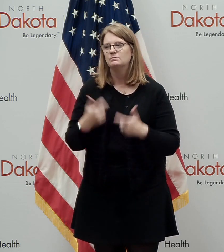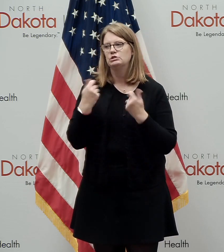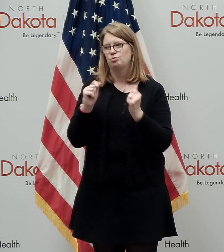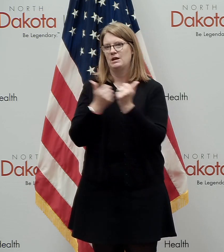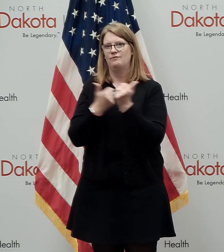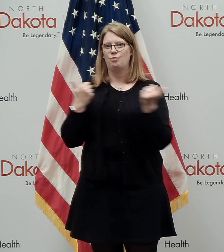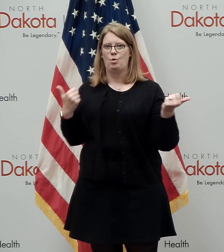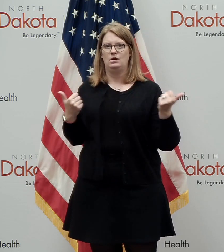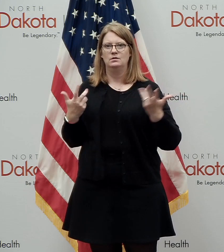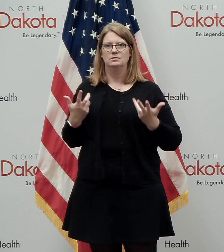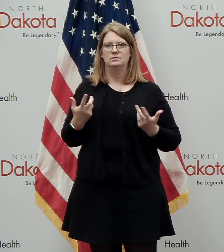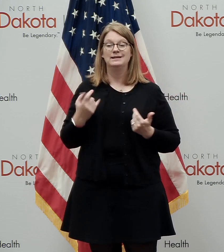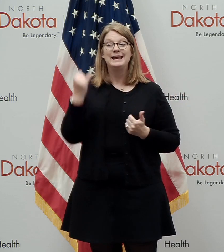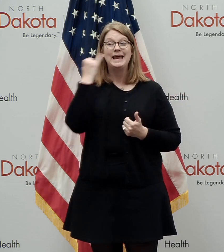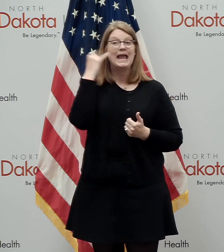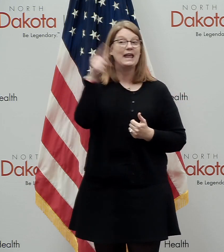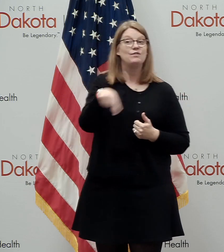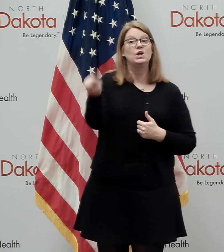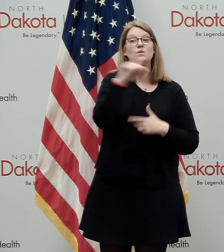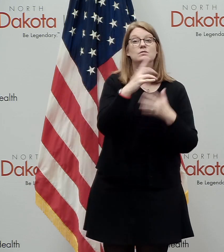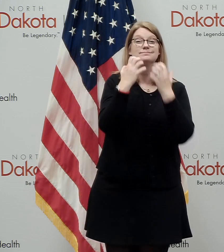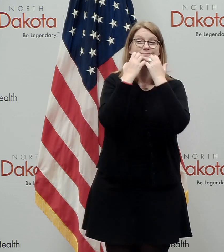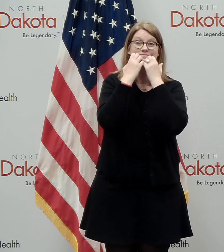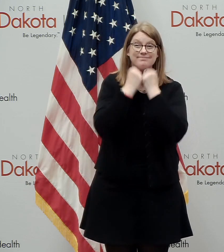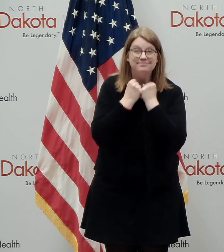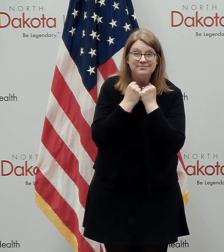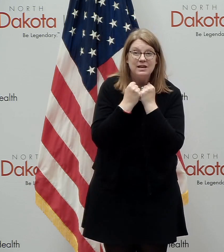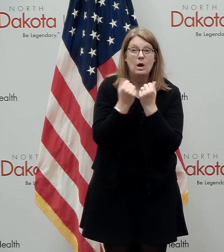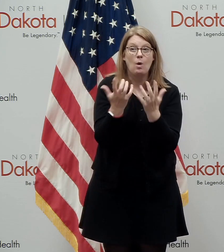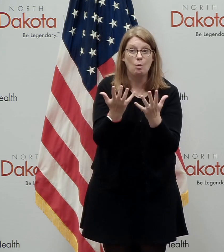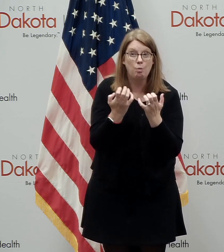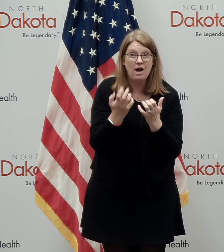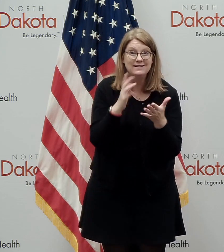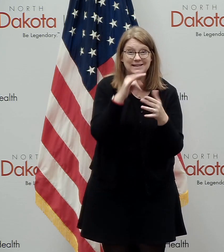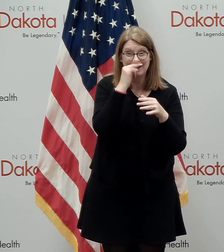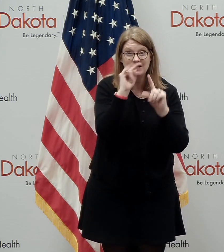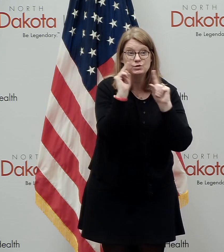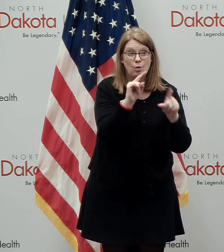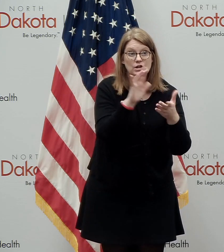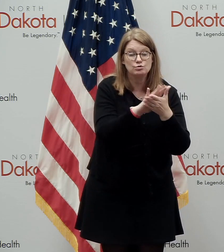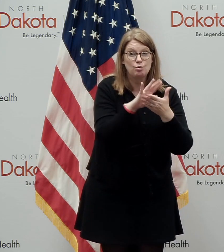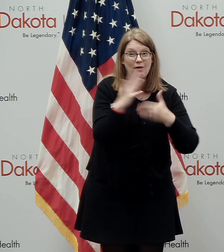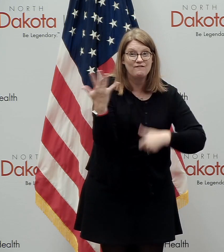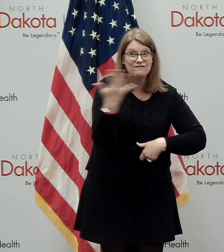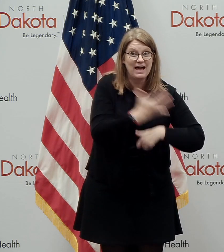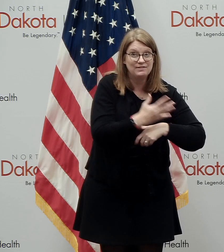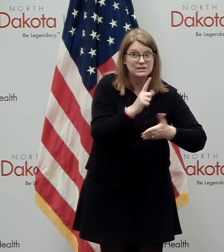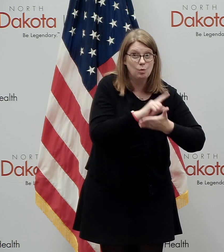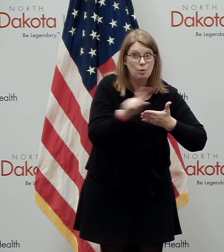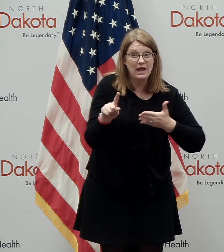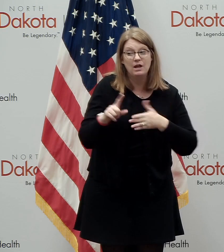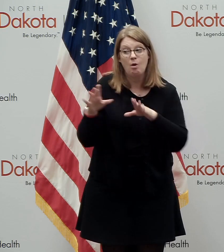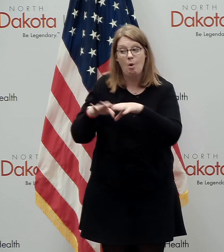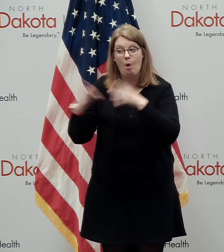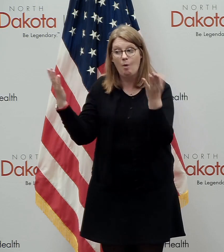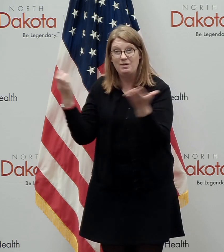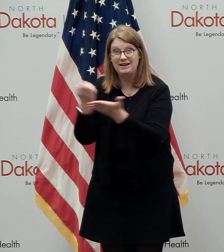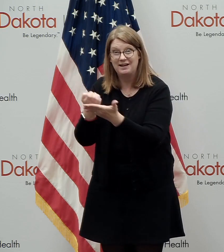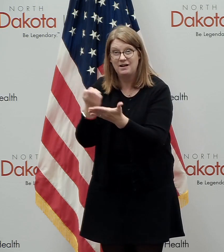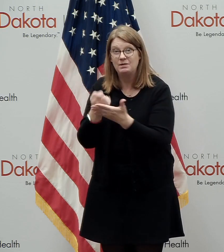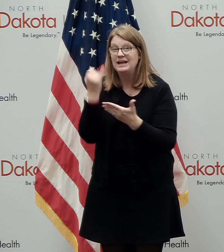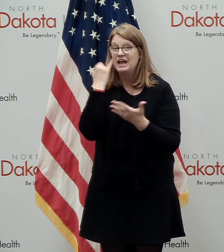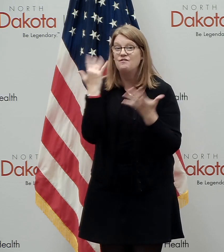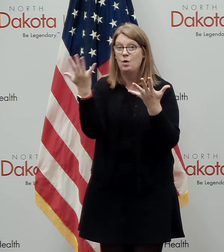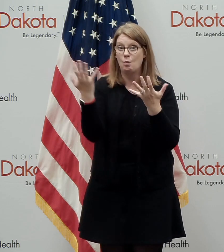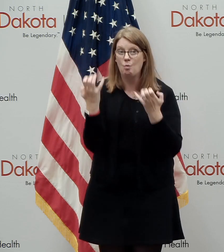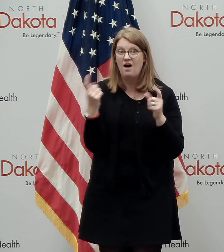everybody that cares about having an open economy and kids going to school 5 days a week, everybody that wants those things, everybody